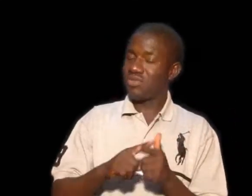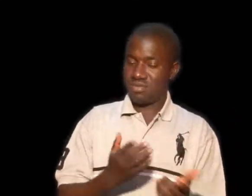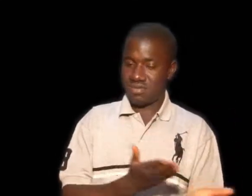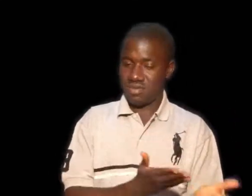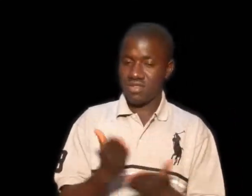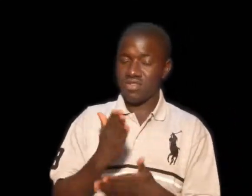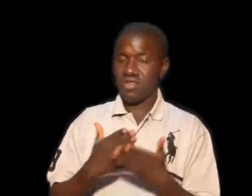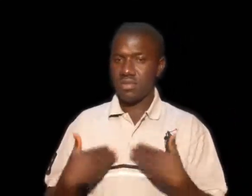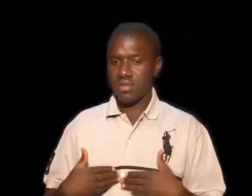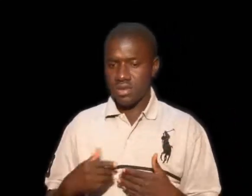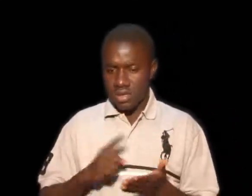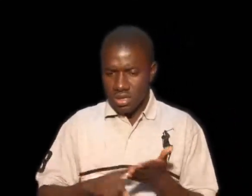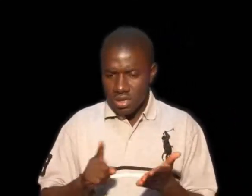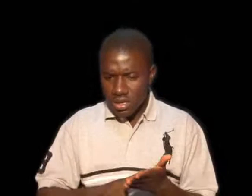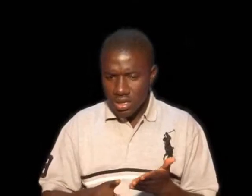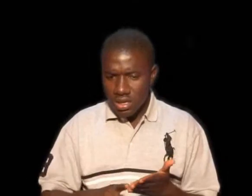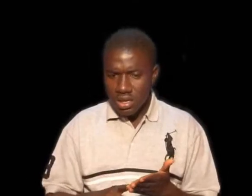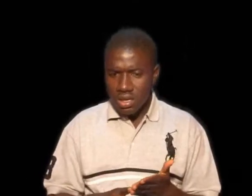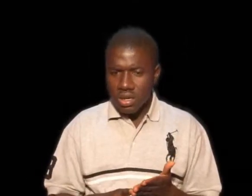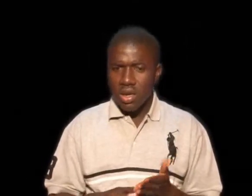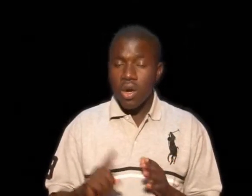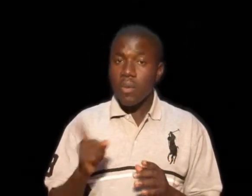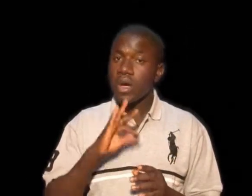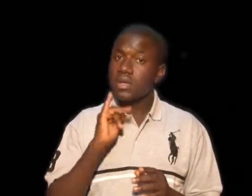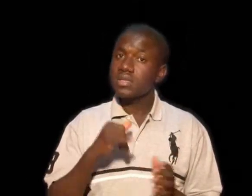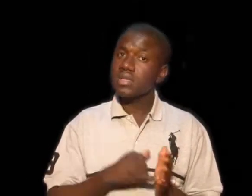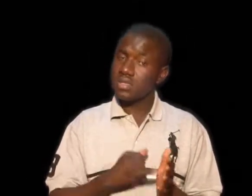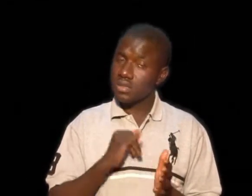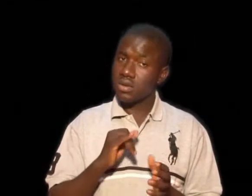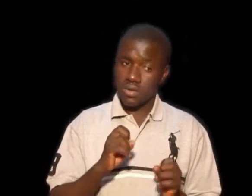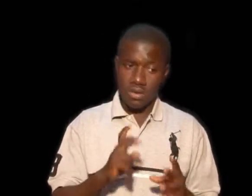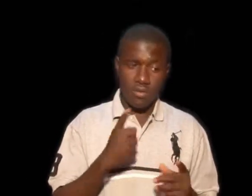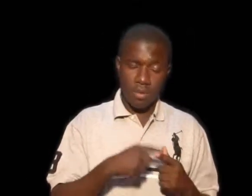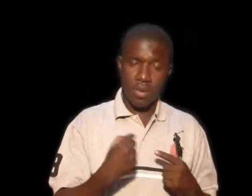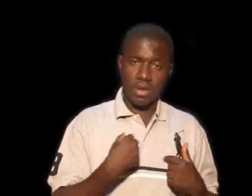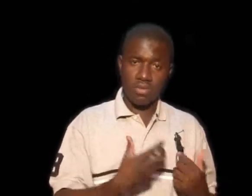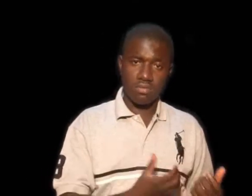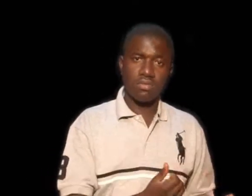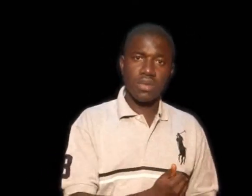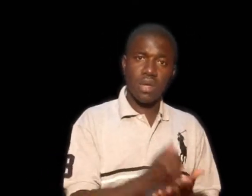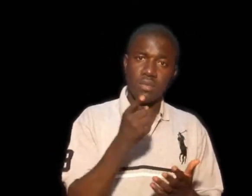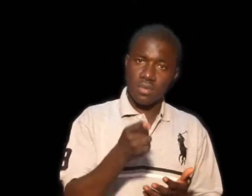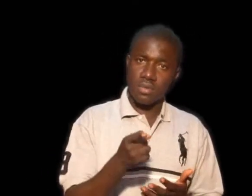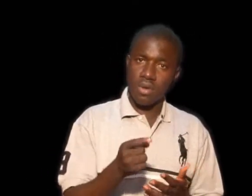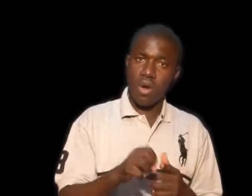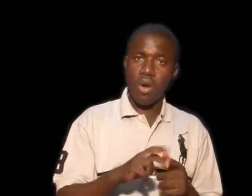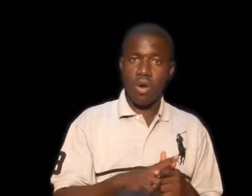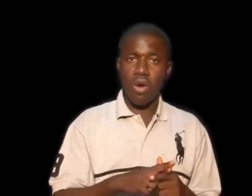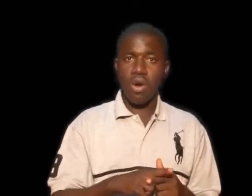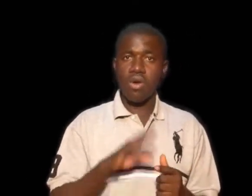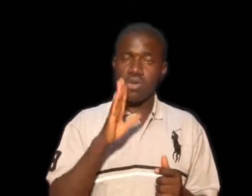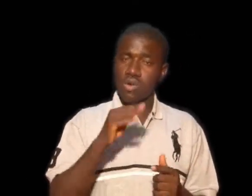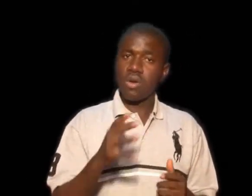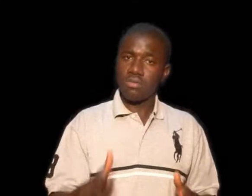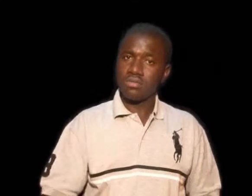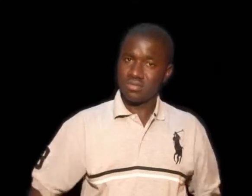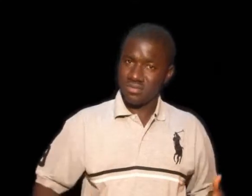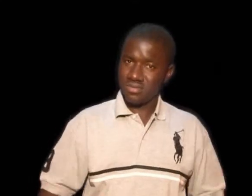If you are asked to carry someone, check with him or her where it is okay to hold the person (or his or